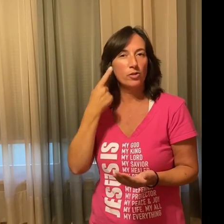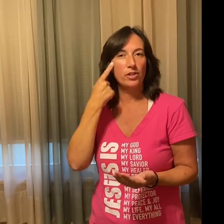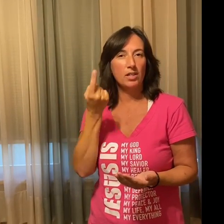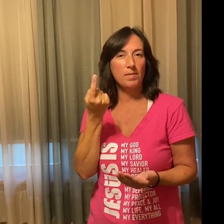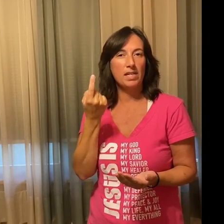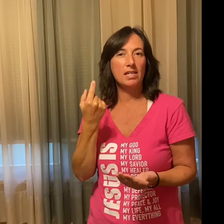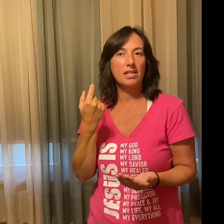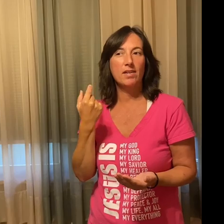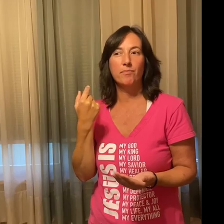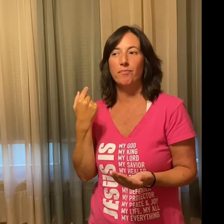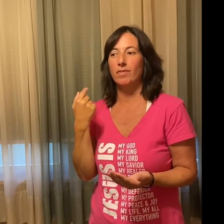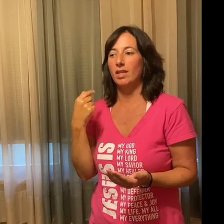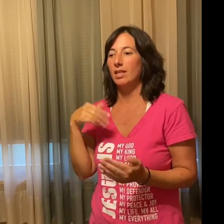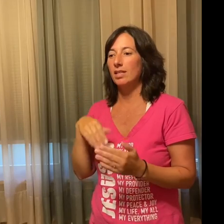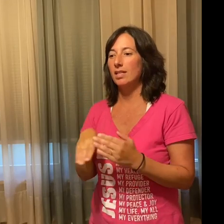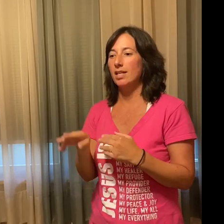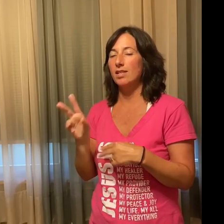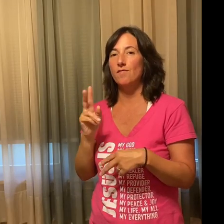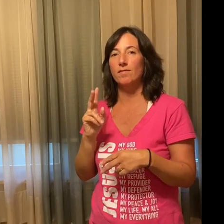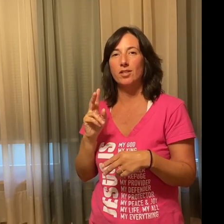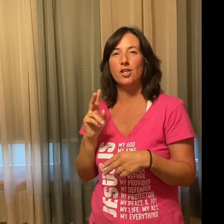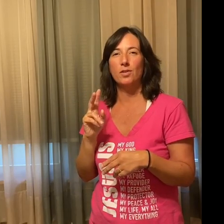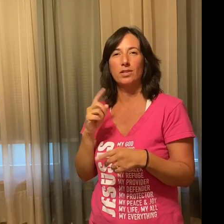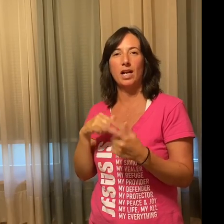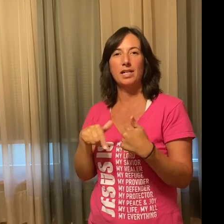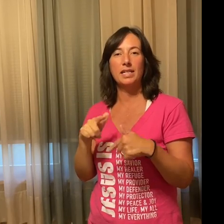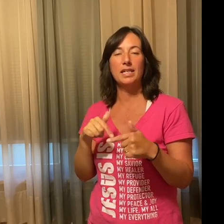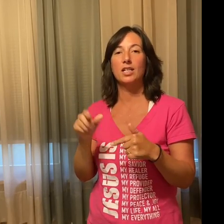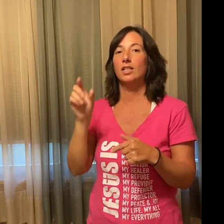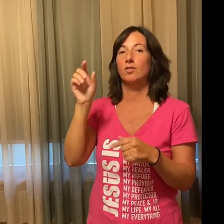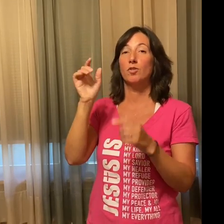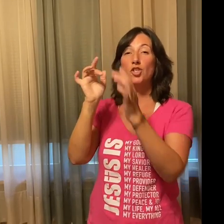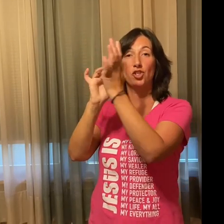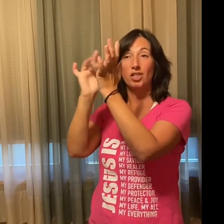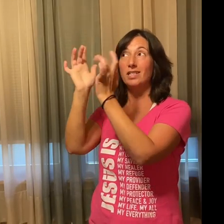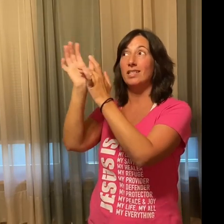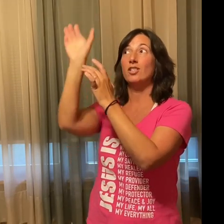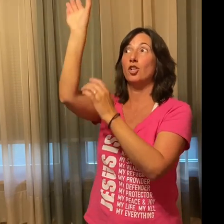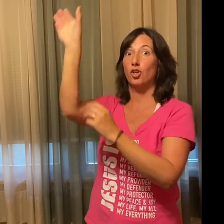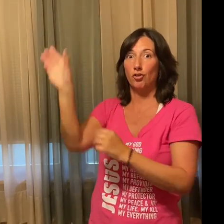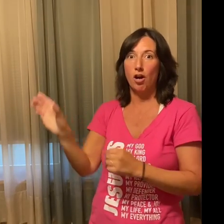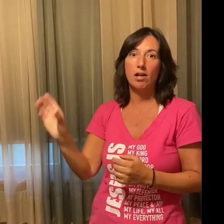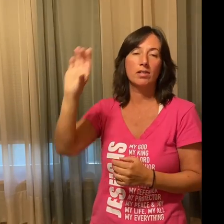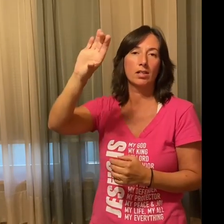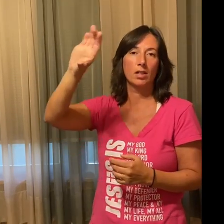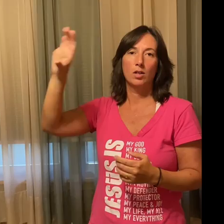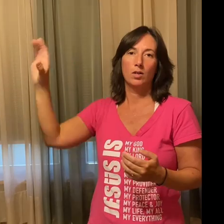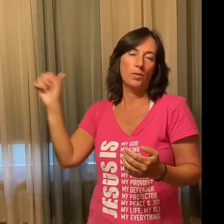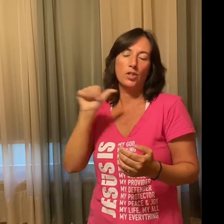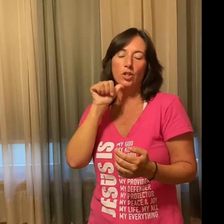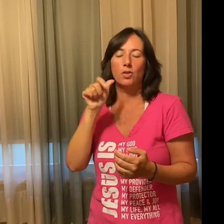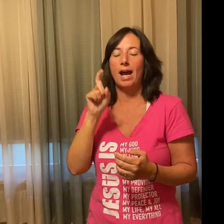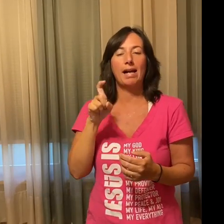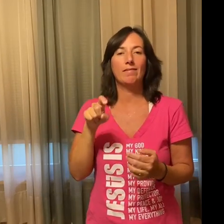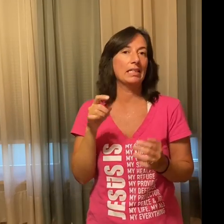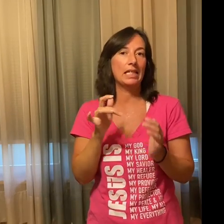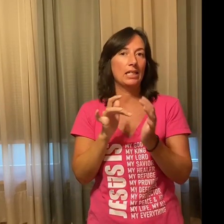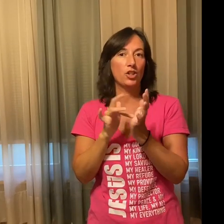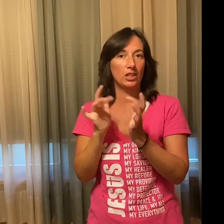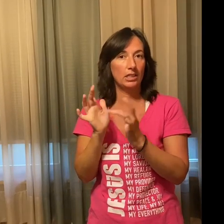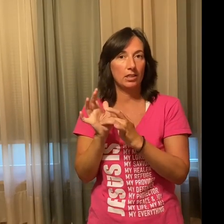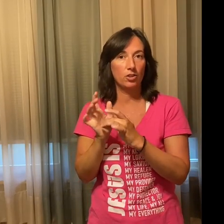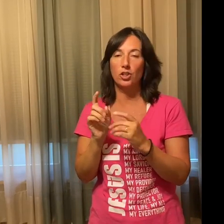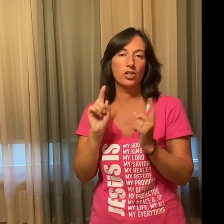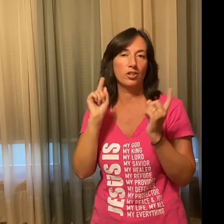Sometimes you'll see me in the, signing Jesus cross. But you don't have to